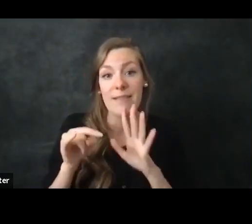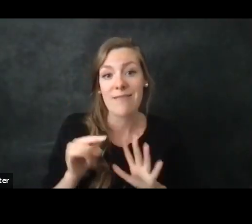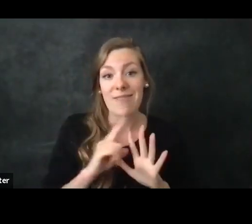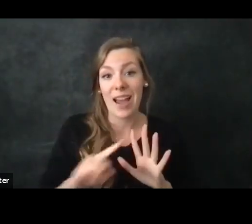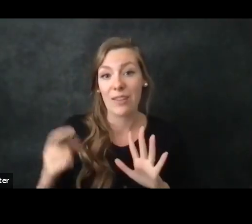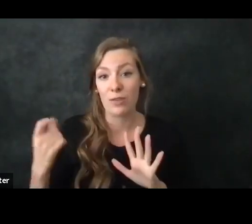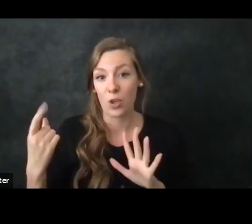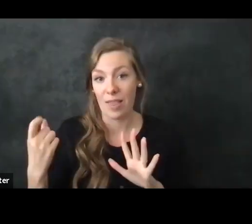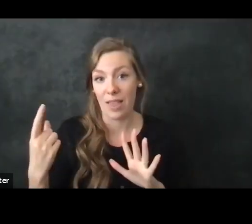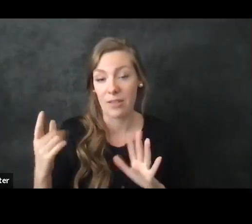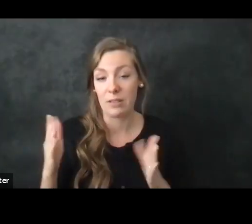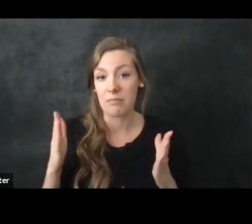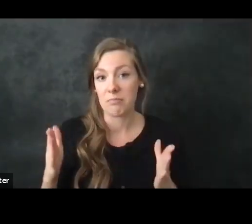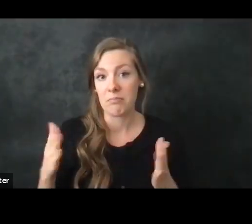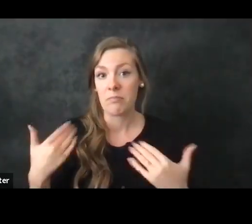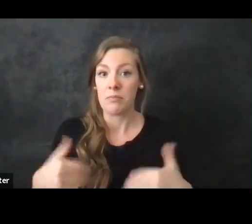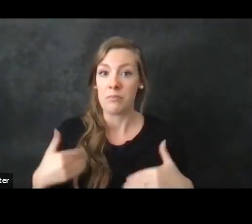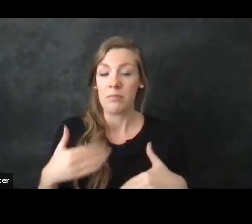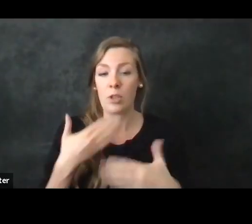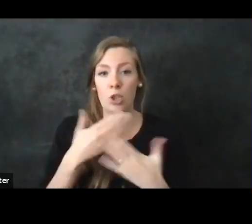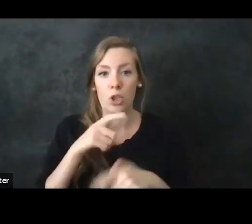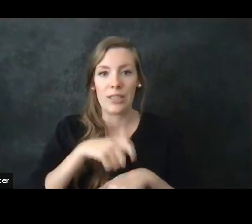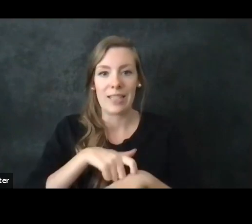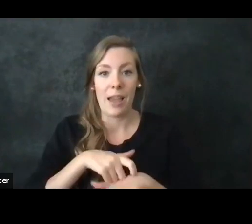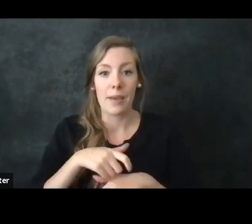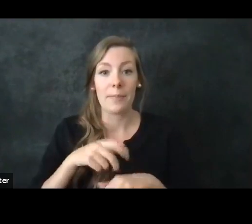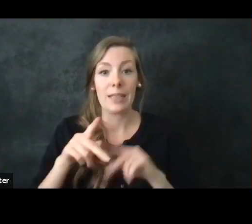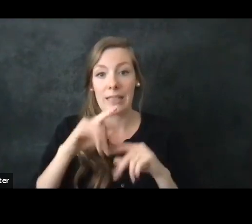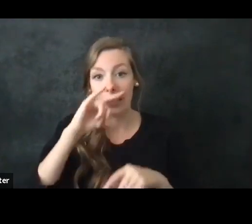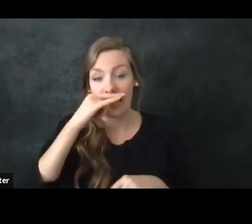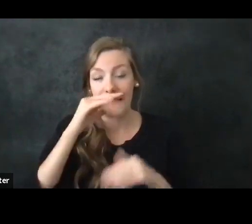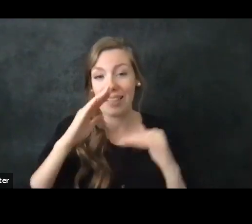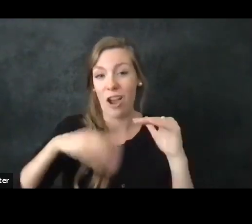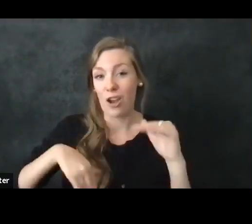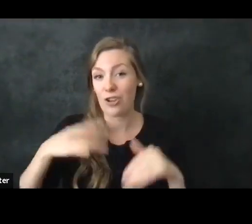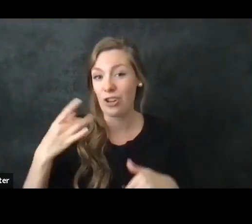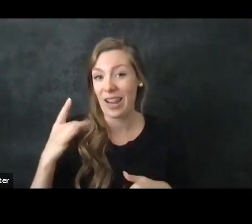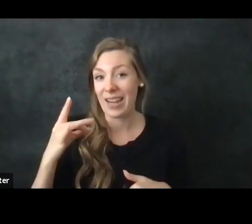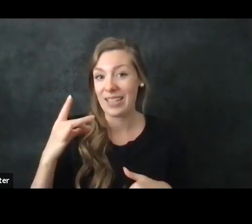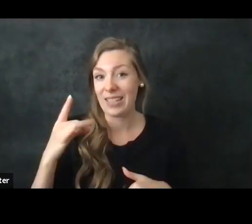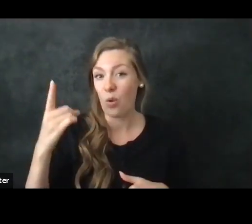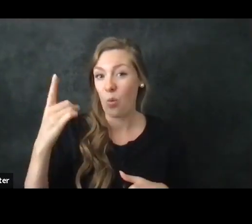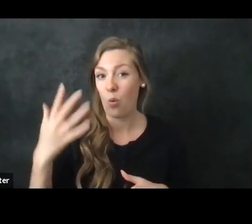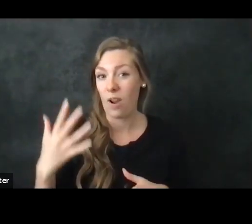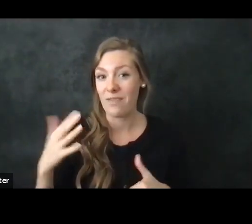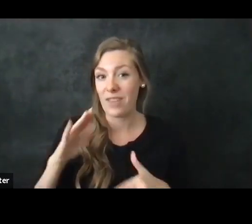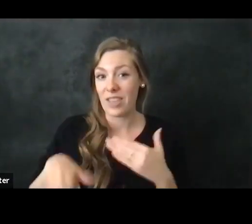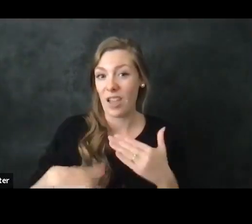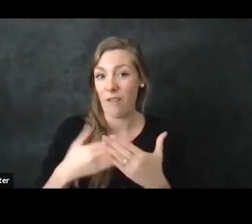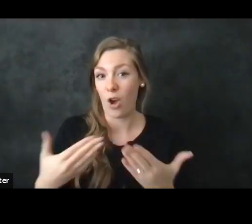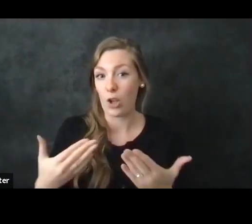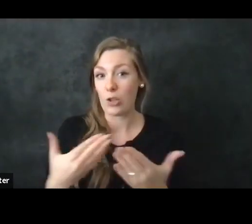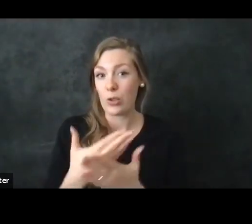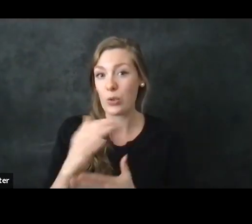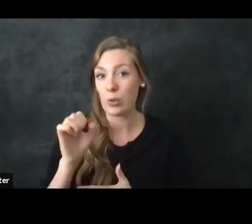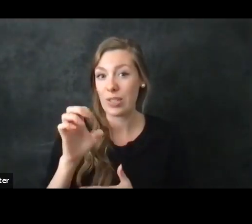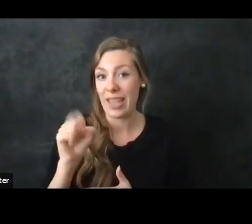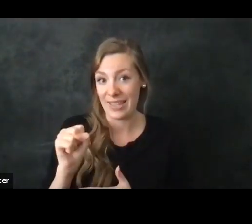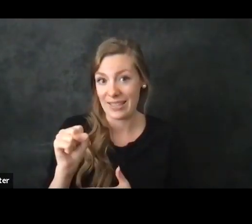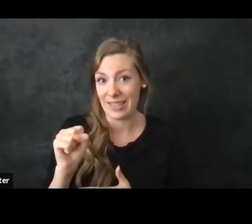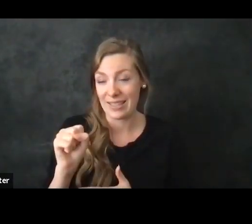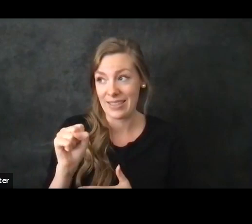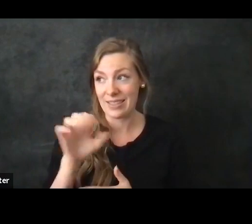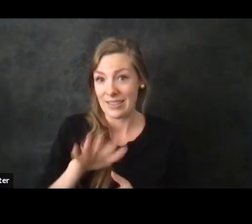better time. Children under 18 now account for more than 1/5 of all new COVID cases nationally, and the